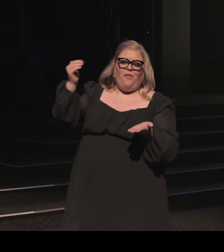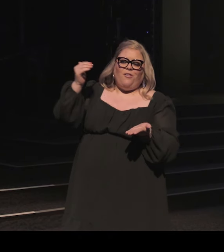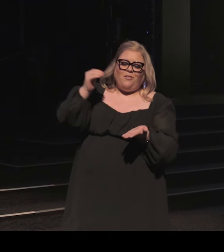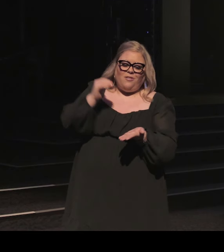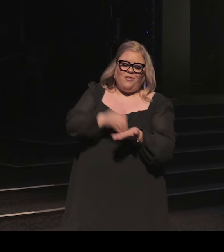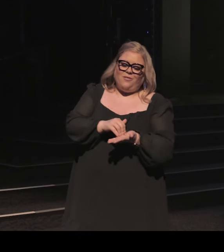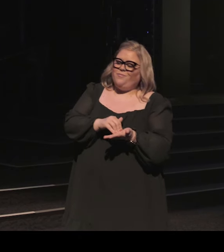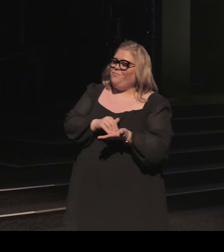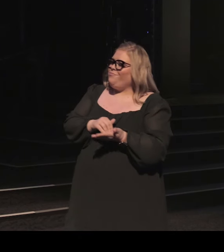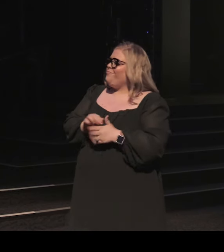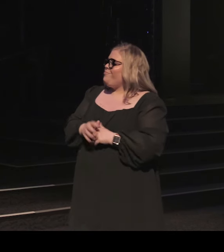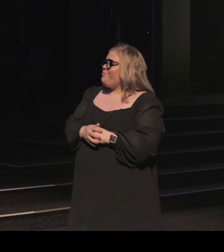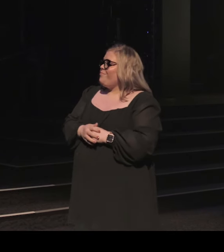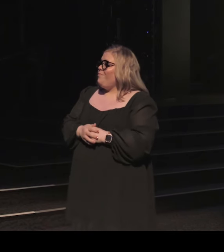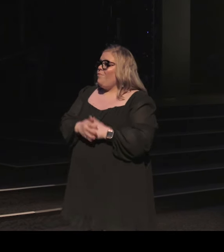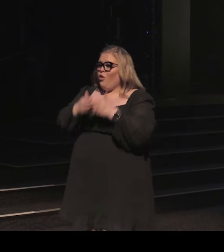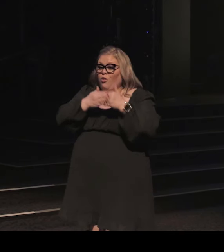more.